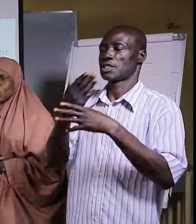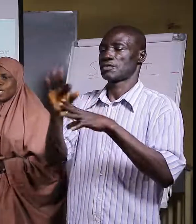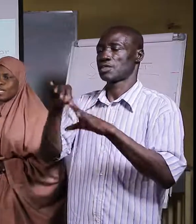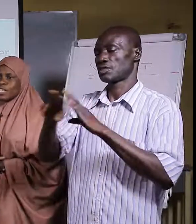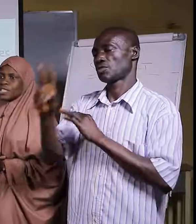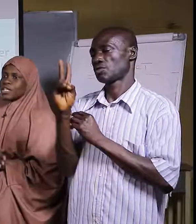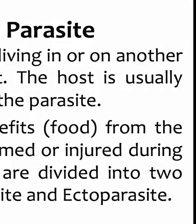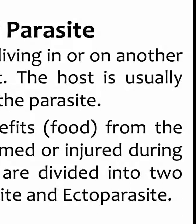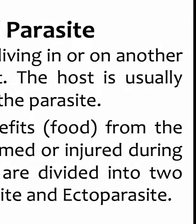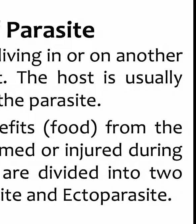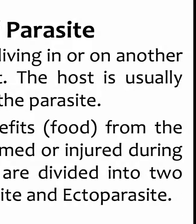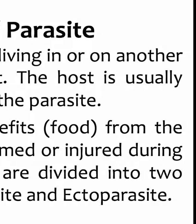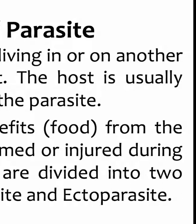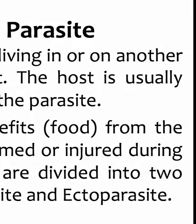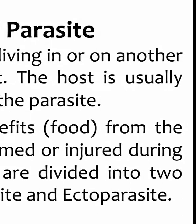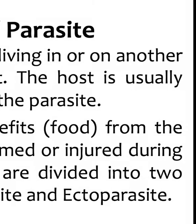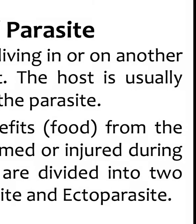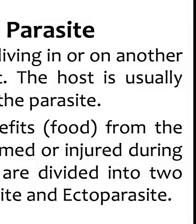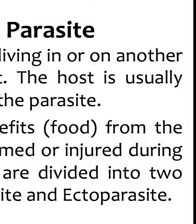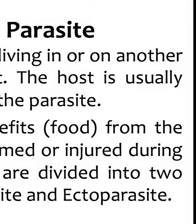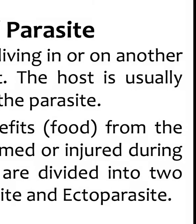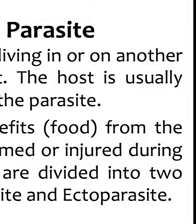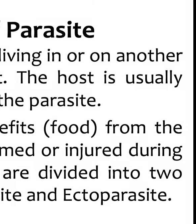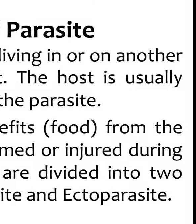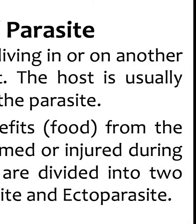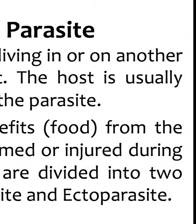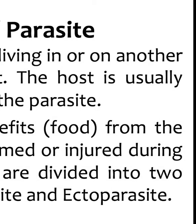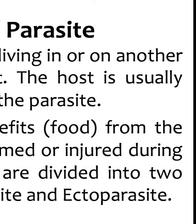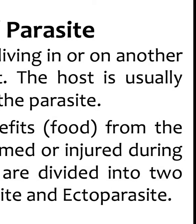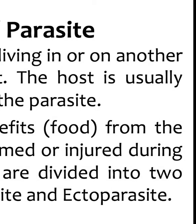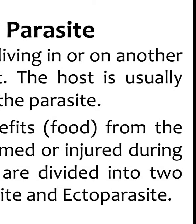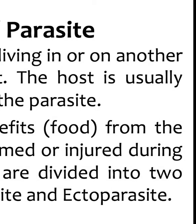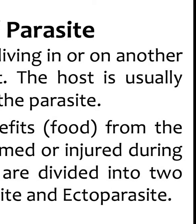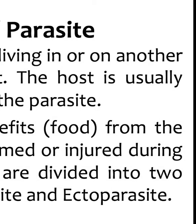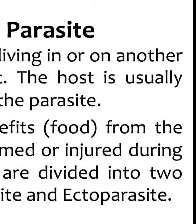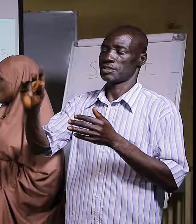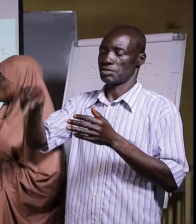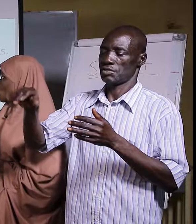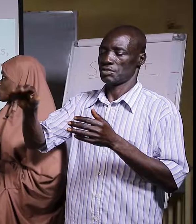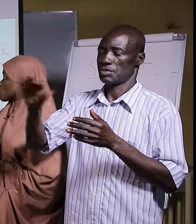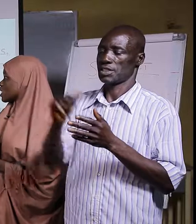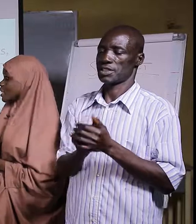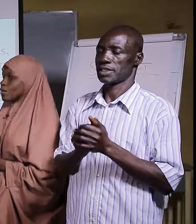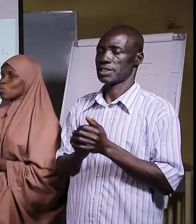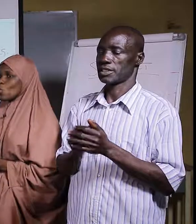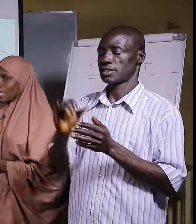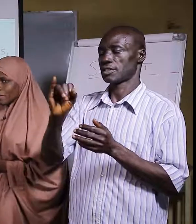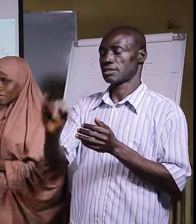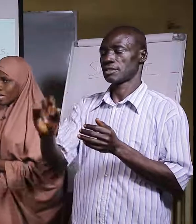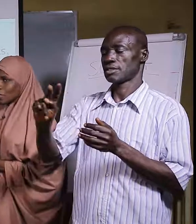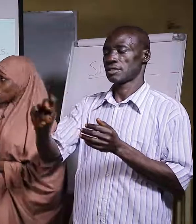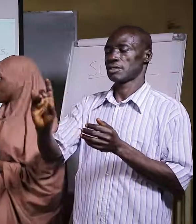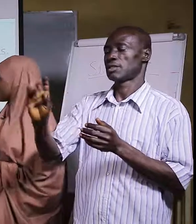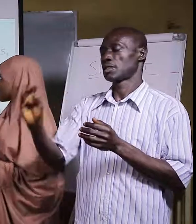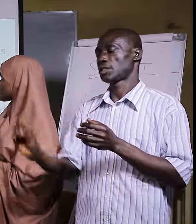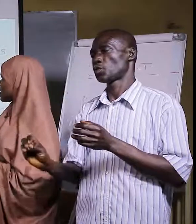two. That is the endoparasite and the ectoparasite, which we are going to take them one